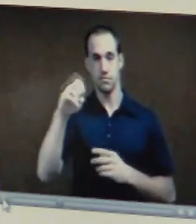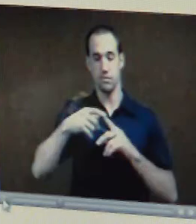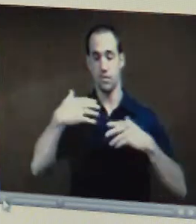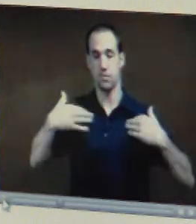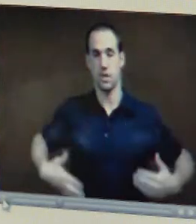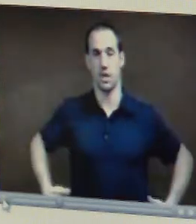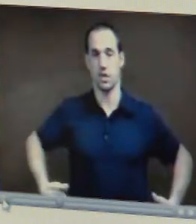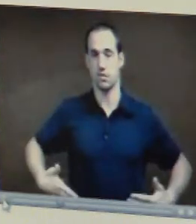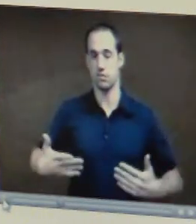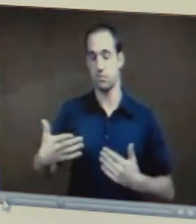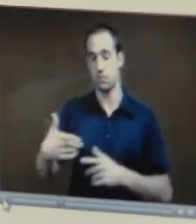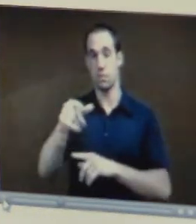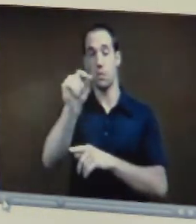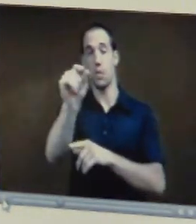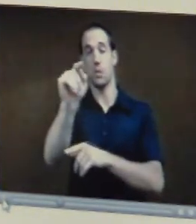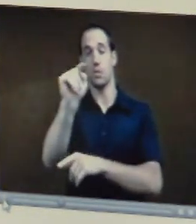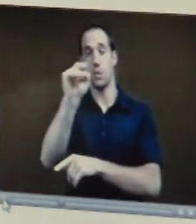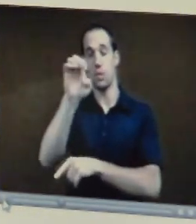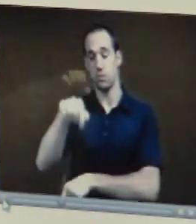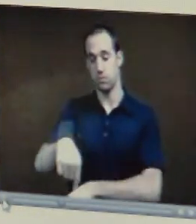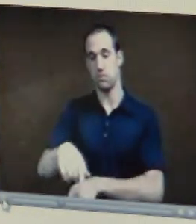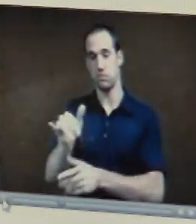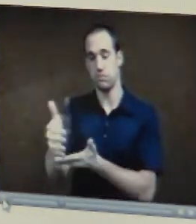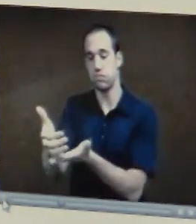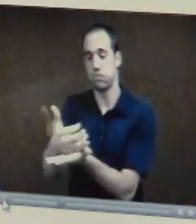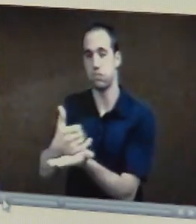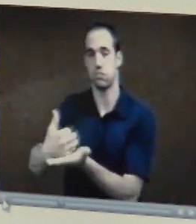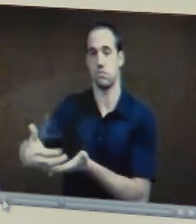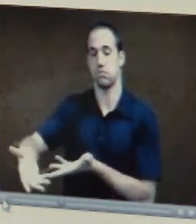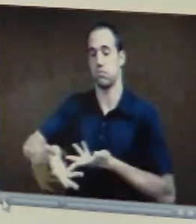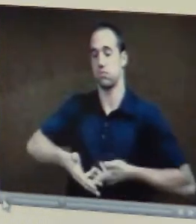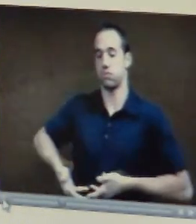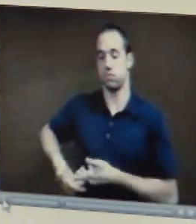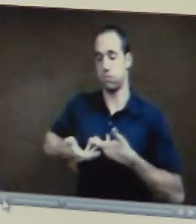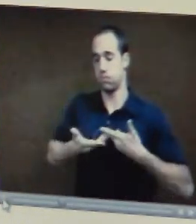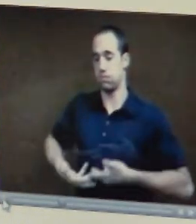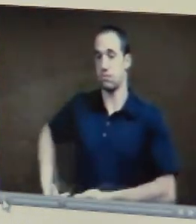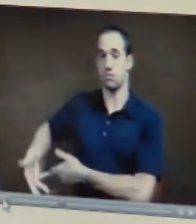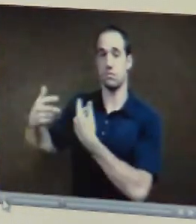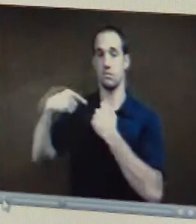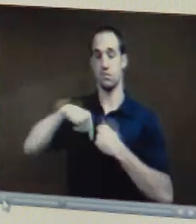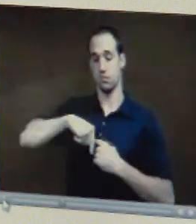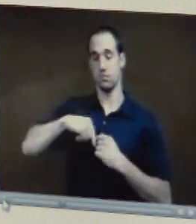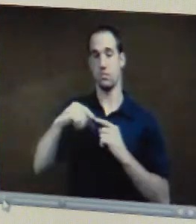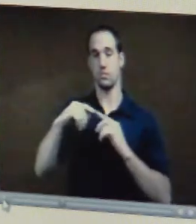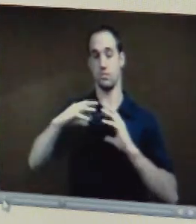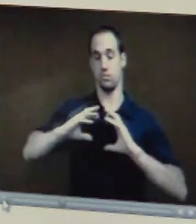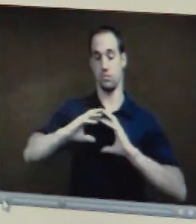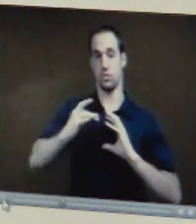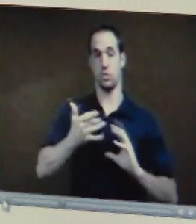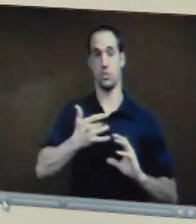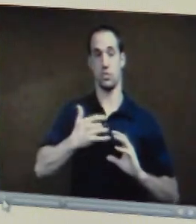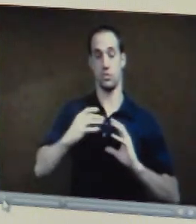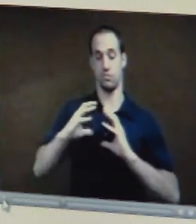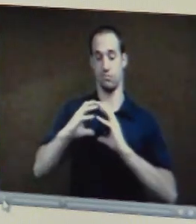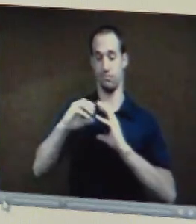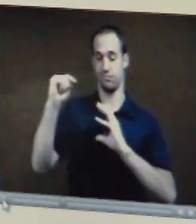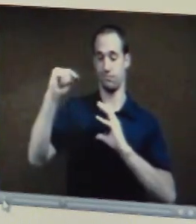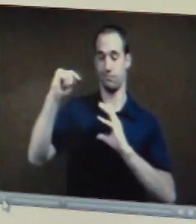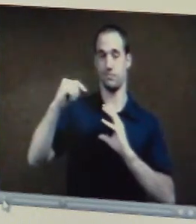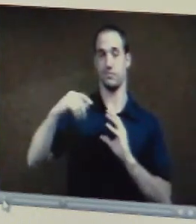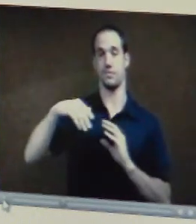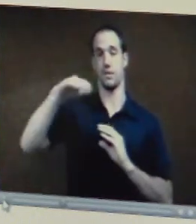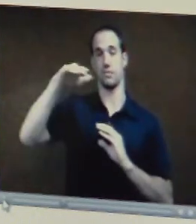It's the wasted, the dirty blood, the blood that's got CO2 in it. It sends that through the